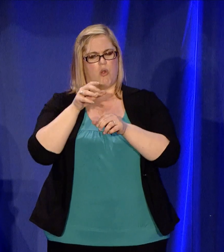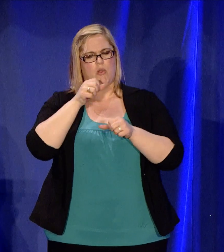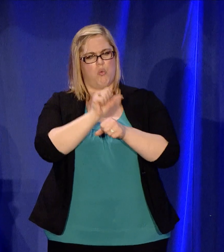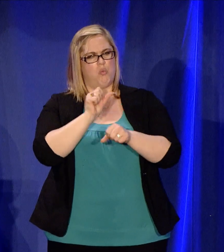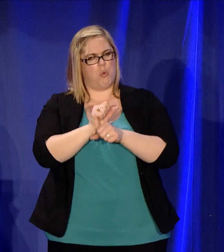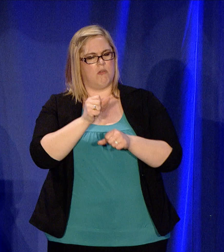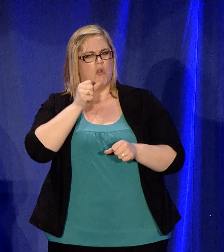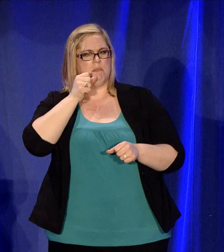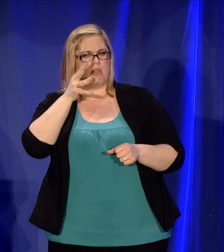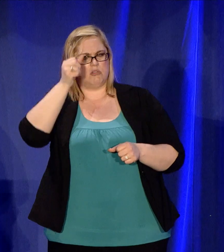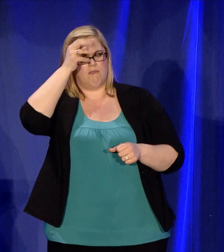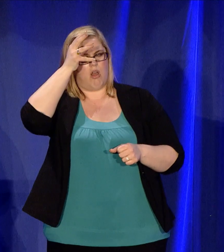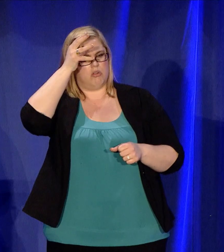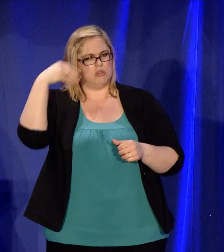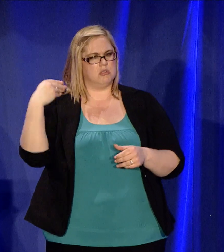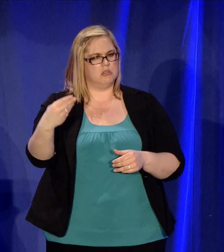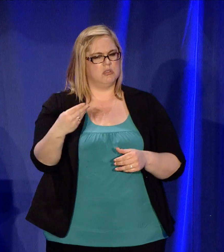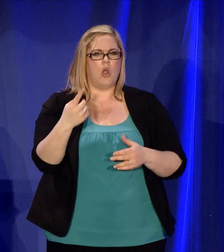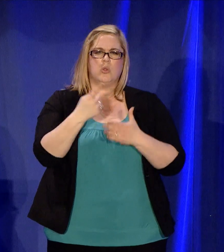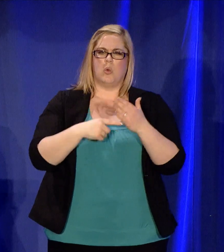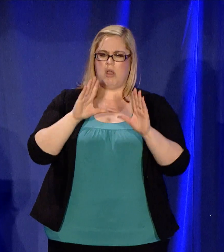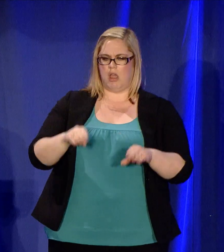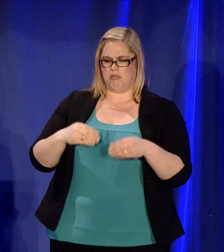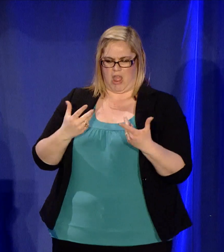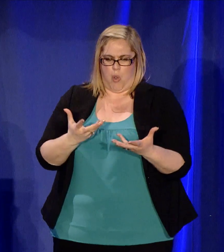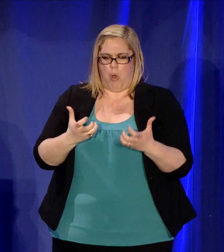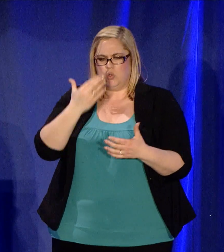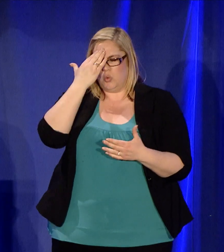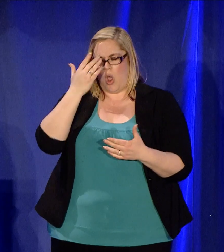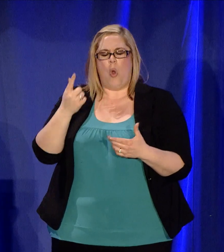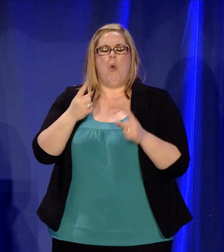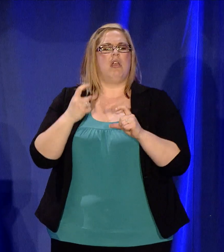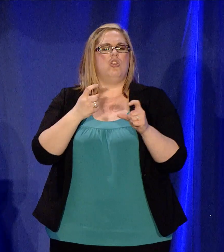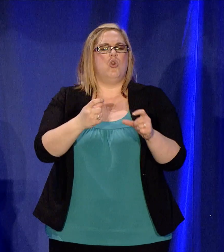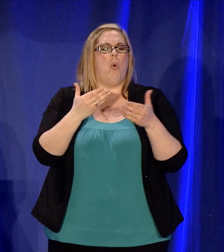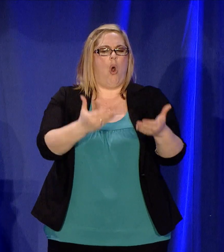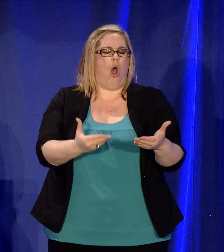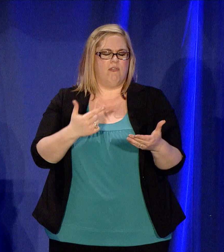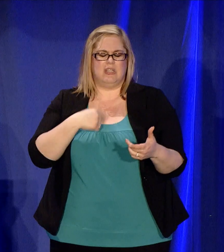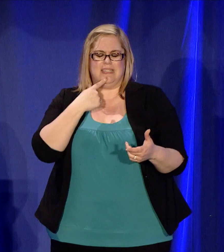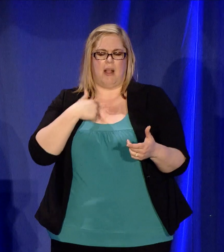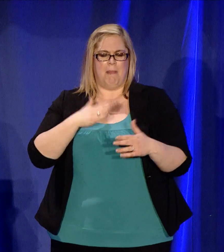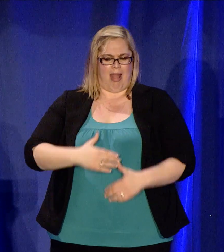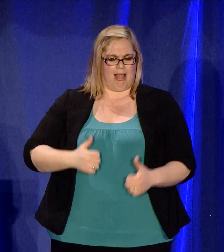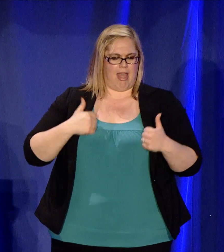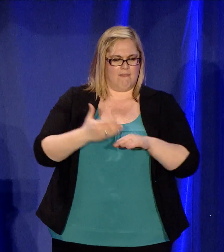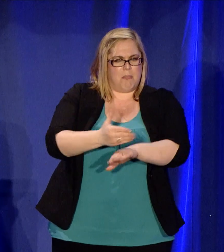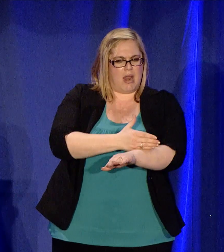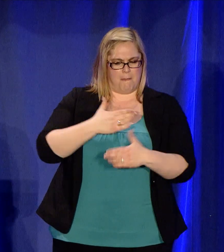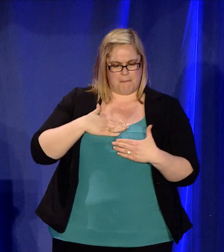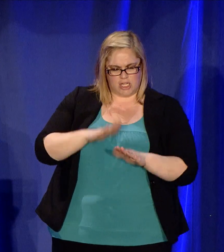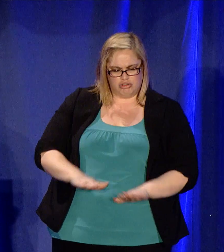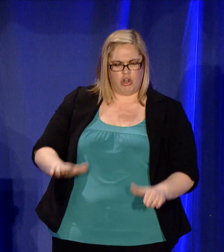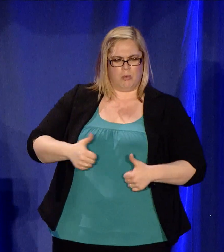offer that will give me the hope that my life will be better, that my children's lives will be better, that we